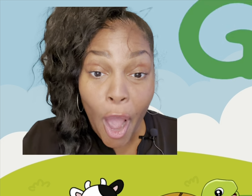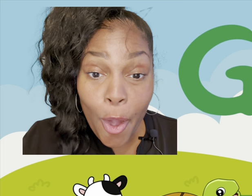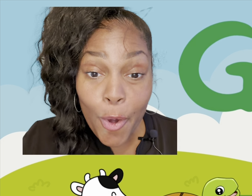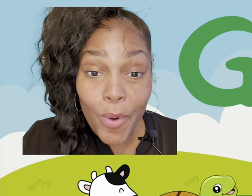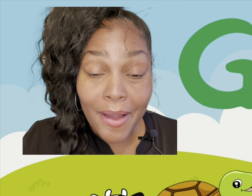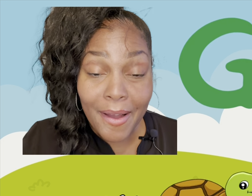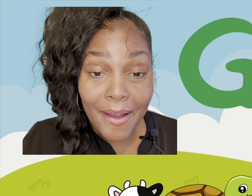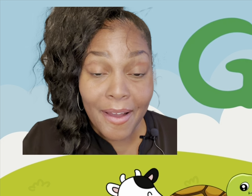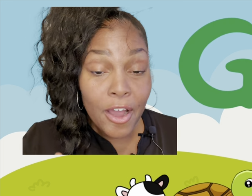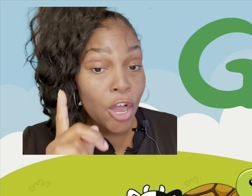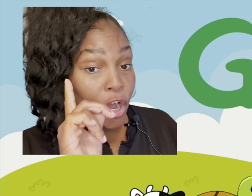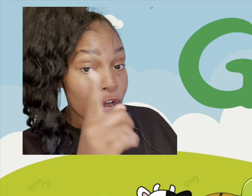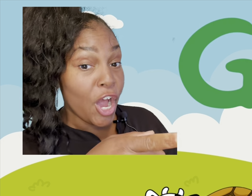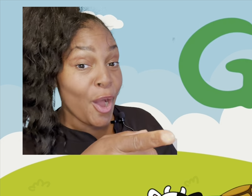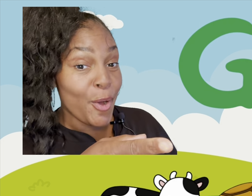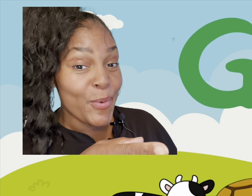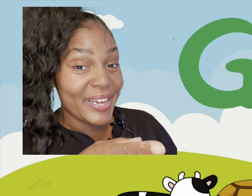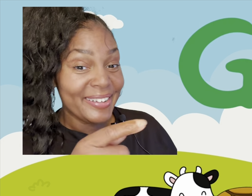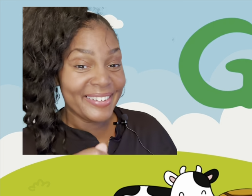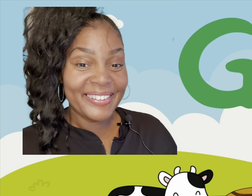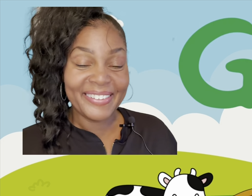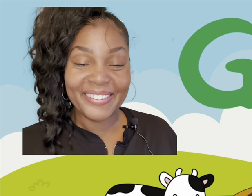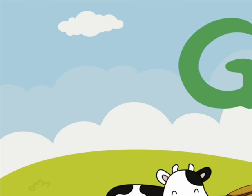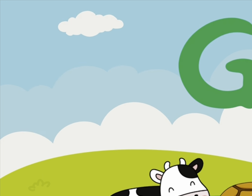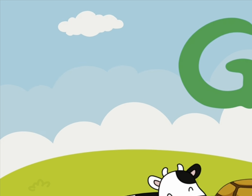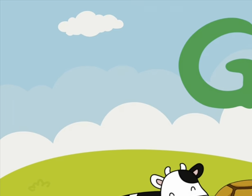Go. Go.